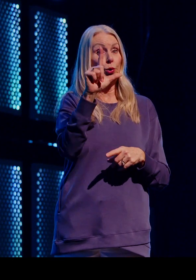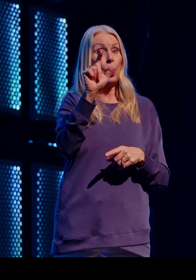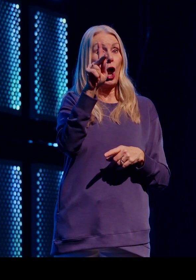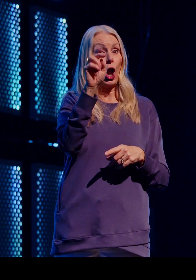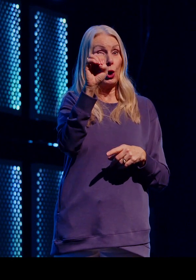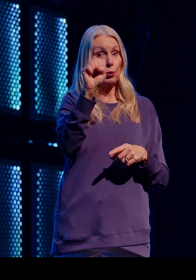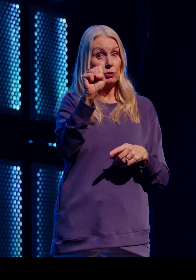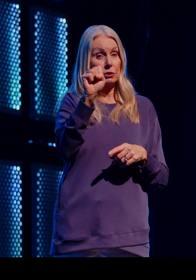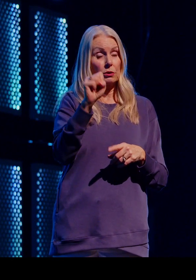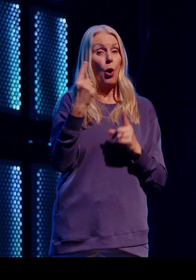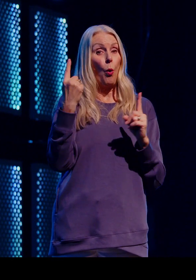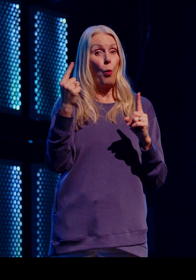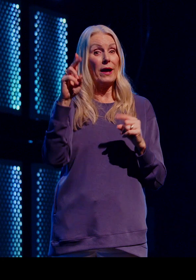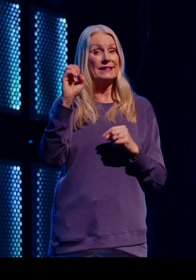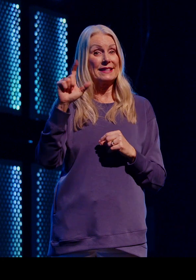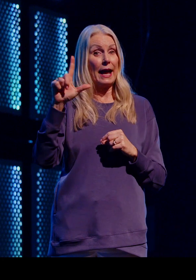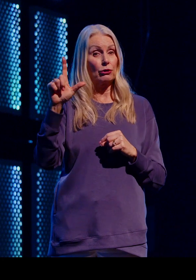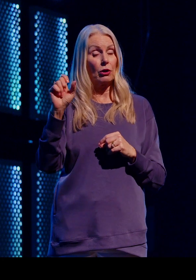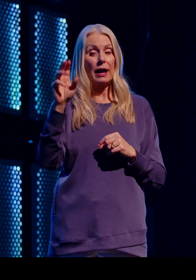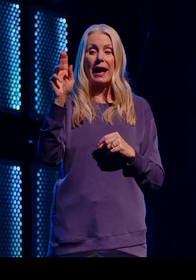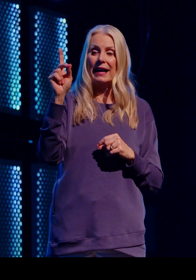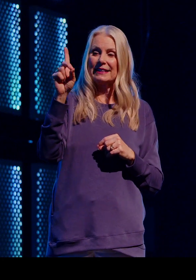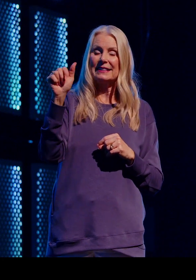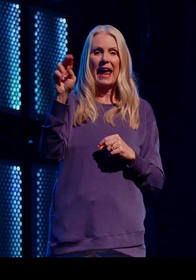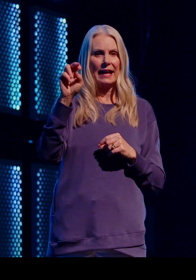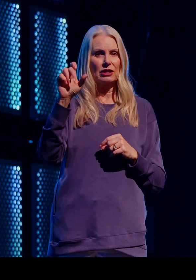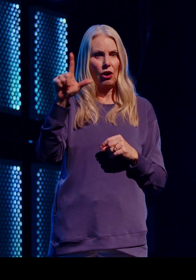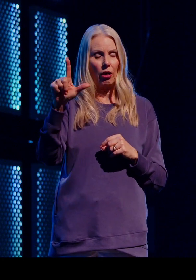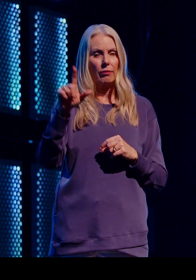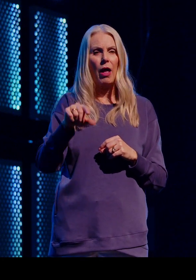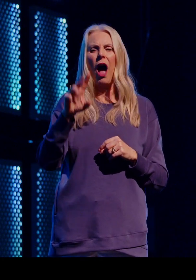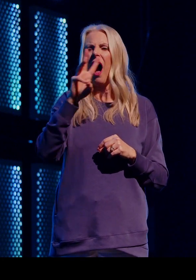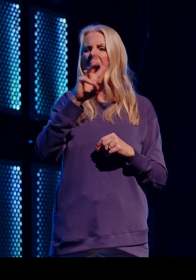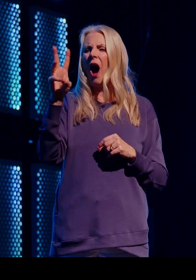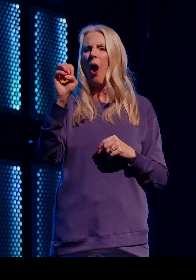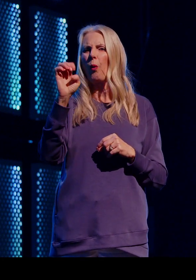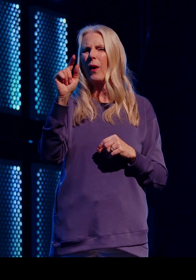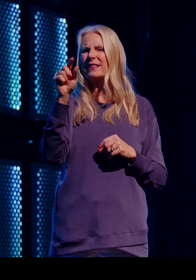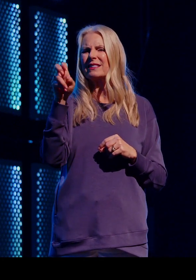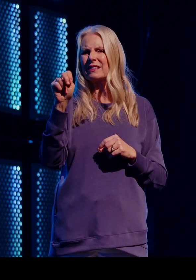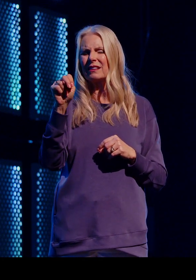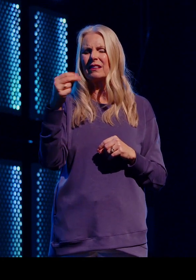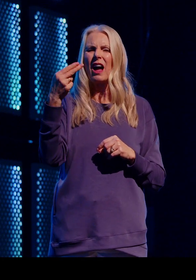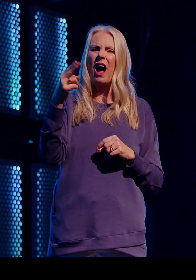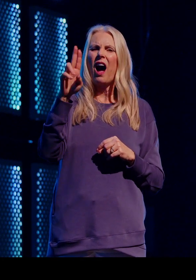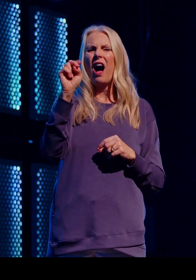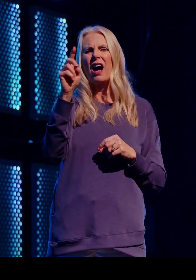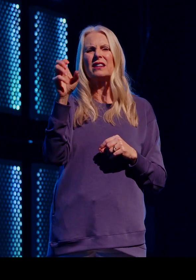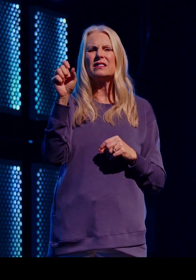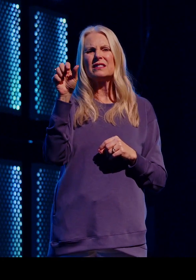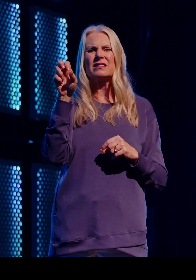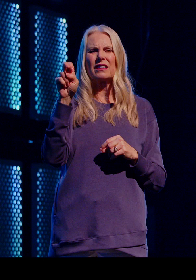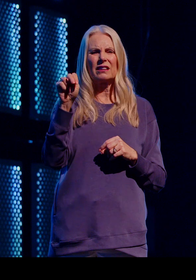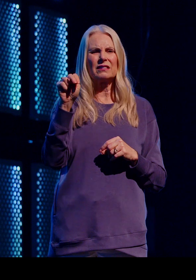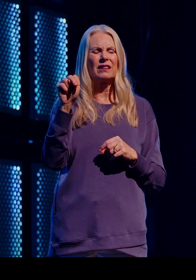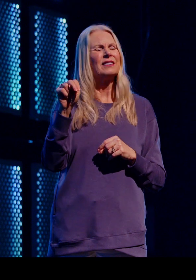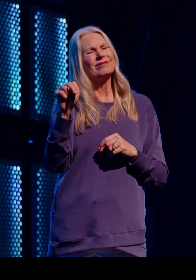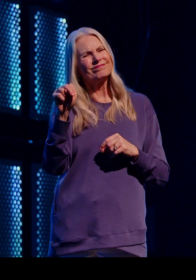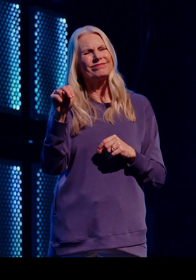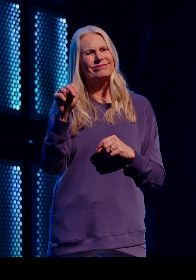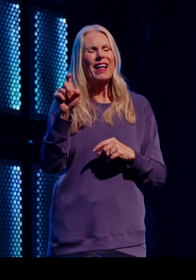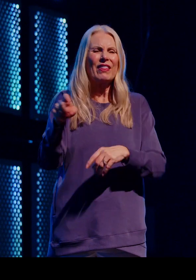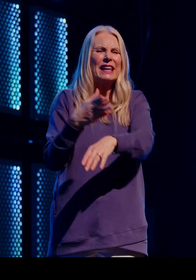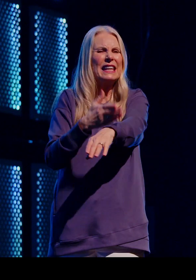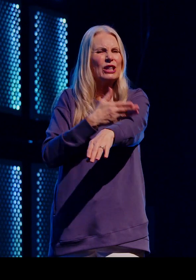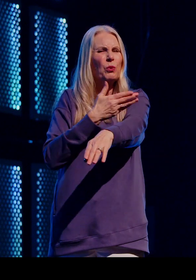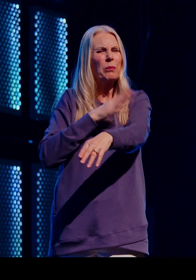a Daniel, an Aaron, a Weston, and Hudson. Now, Weston and Hudson, they have to do a little bit more work on their Bible name, but we'll